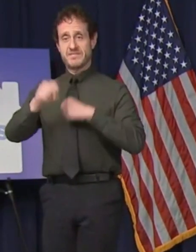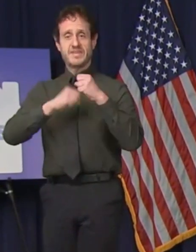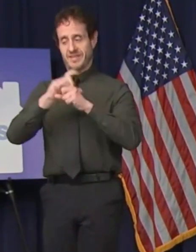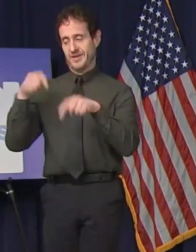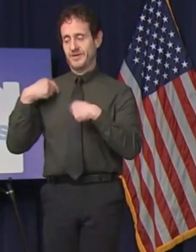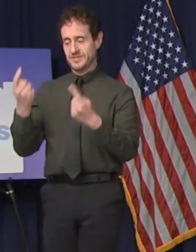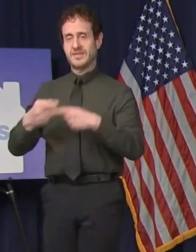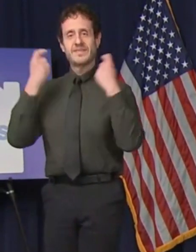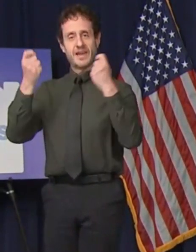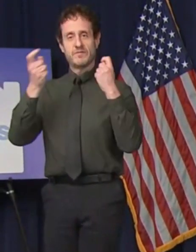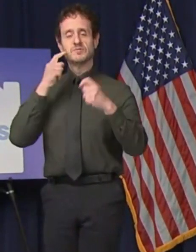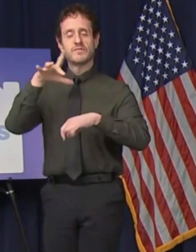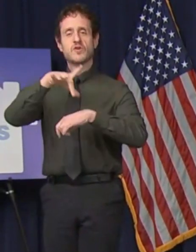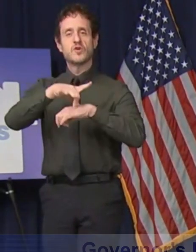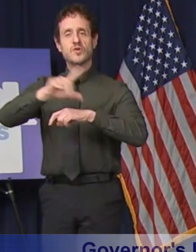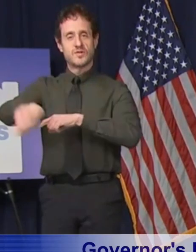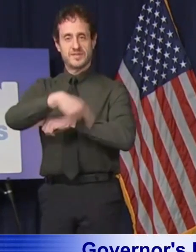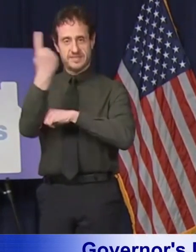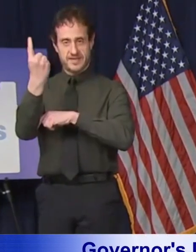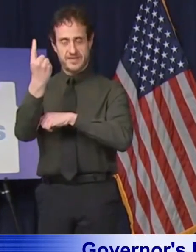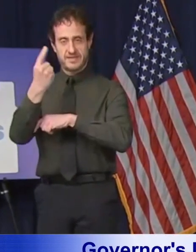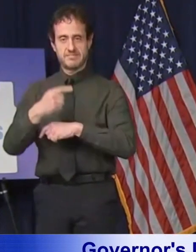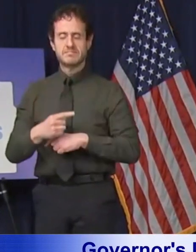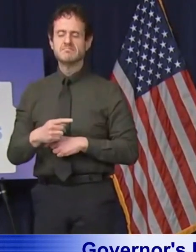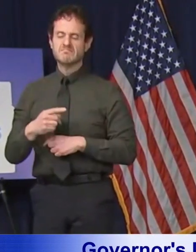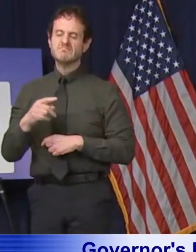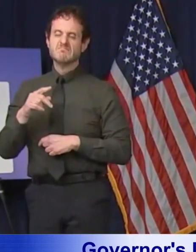a peaceful protest of